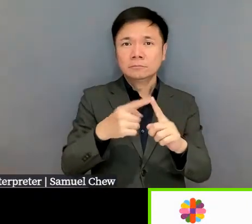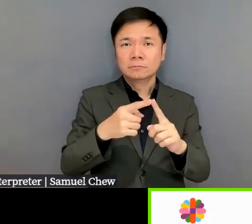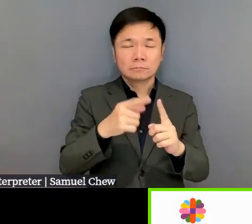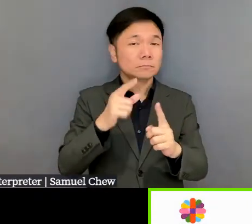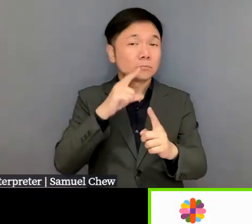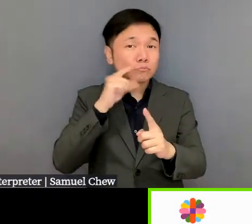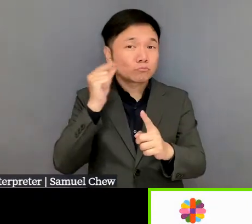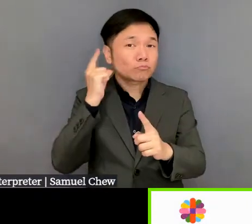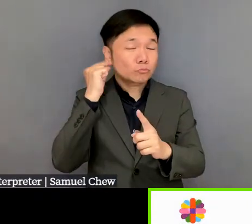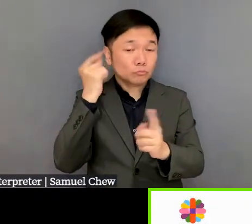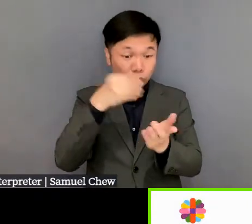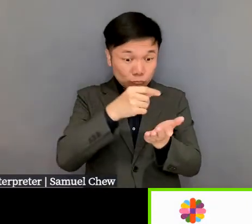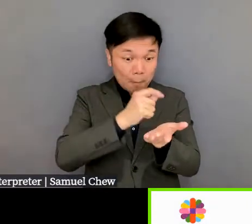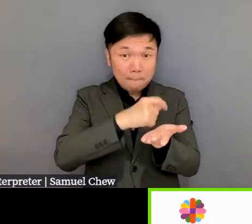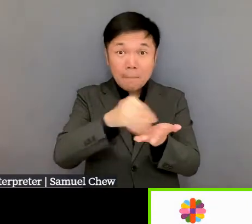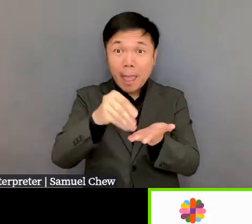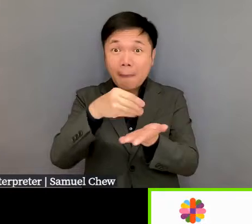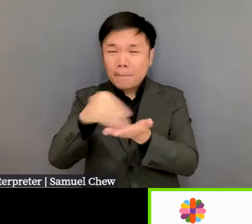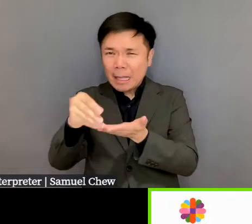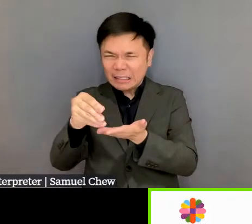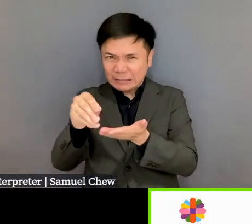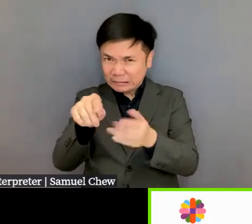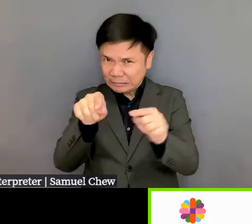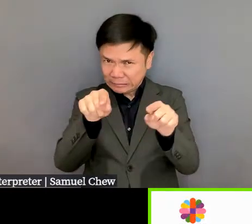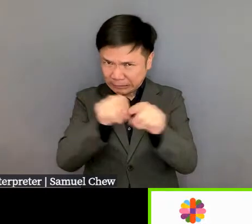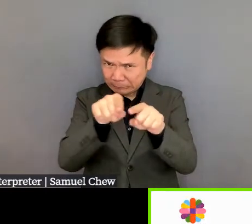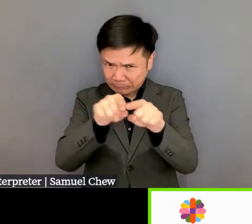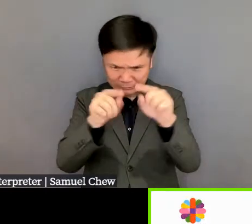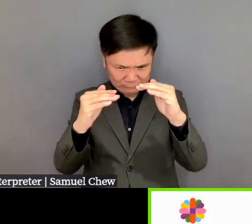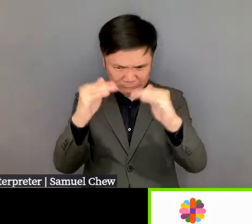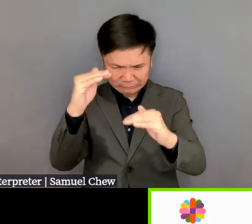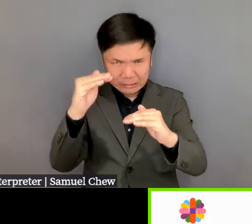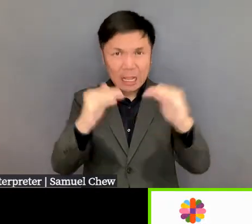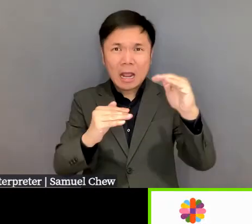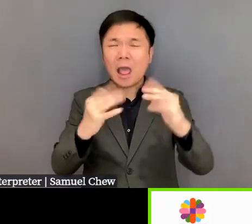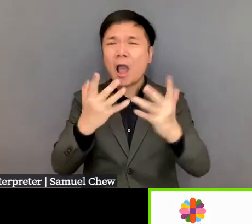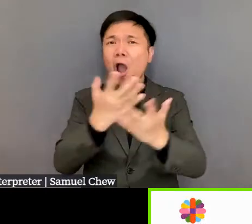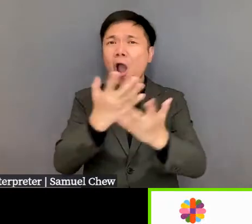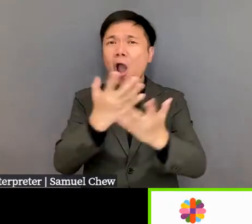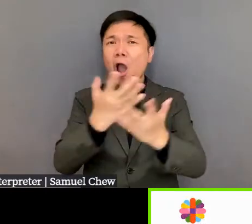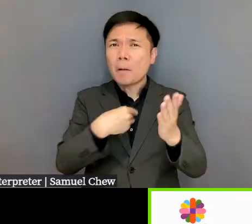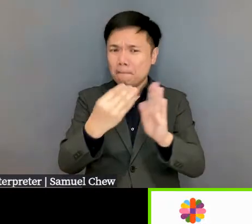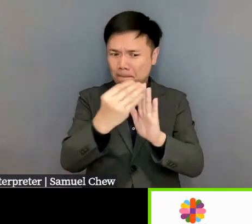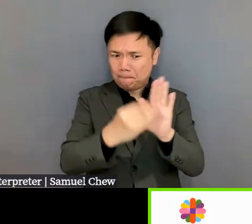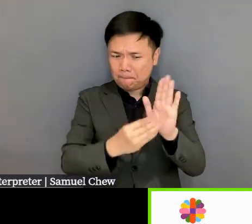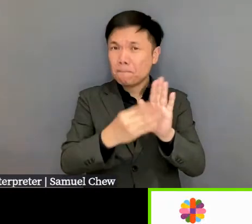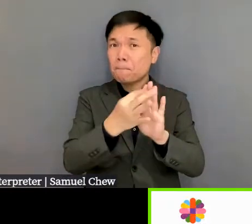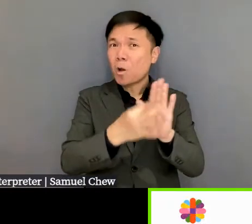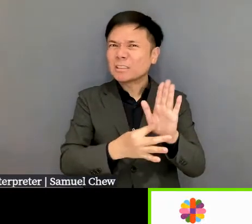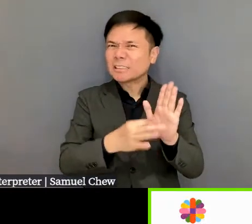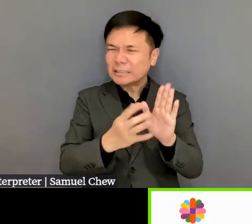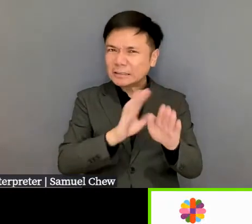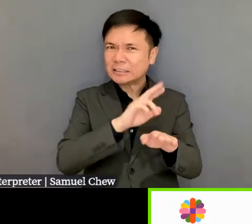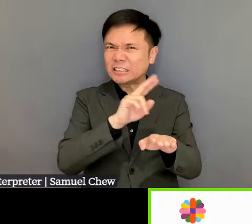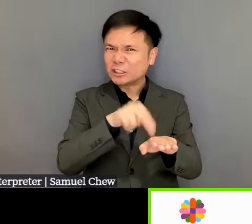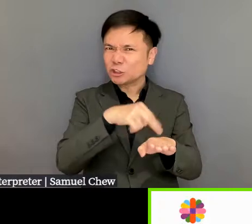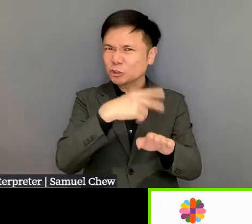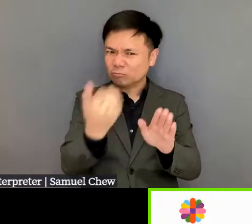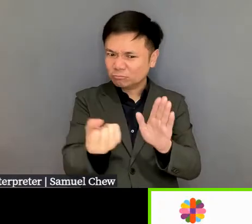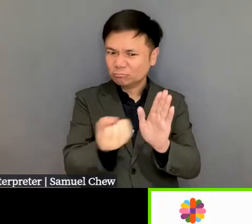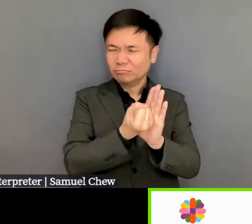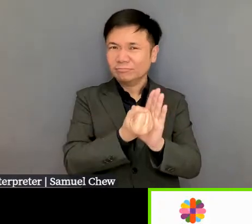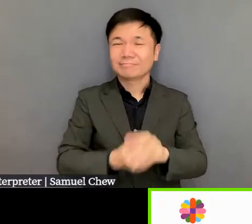data, all of the different things that you're doing to integrate this into the national policy. So if you could, based on